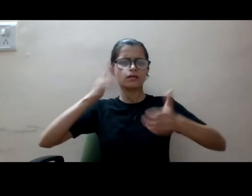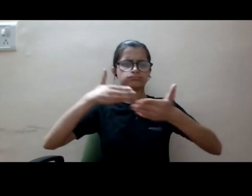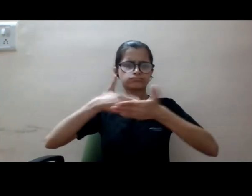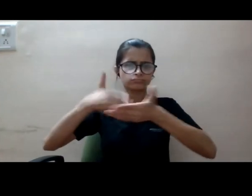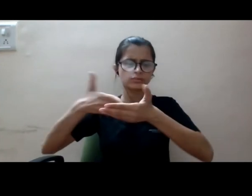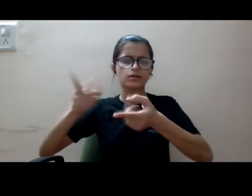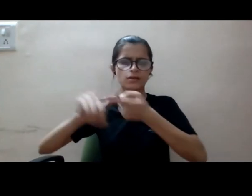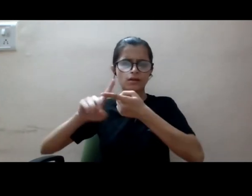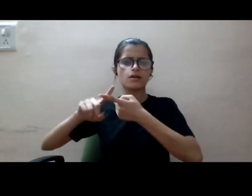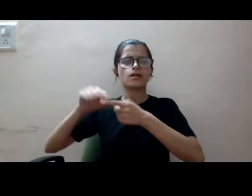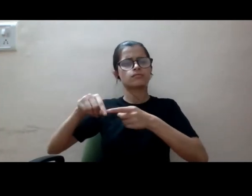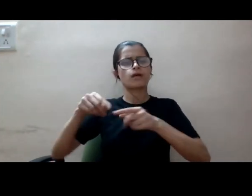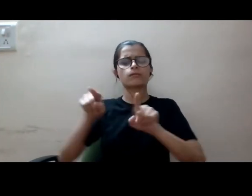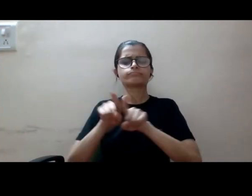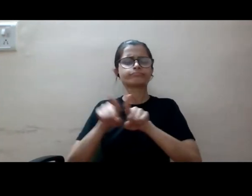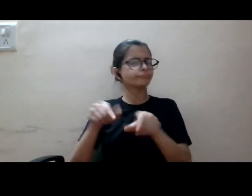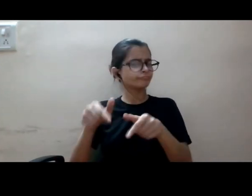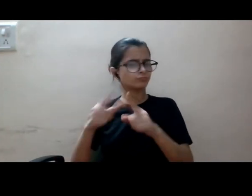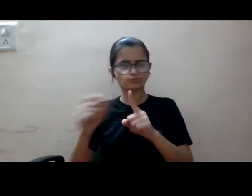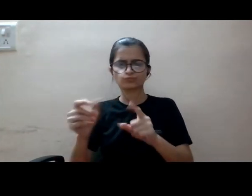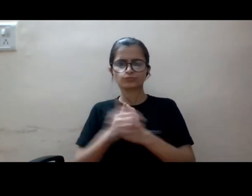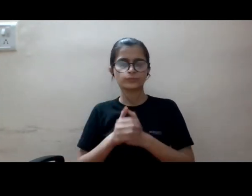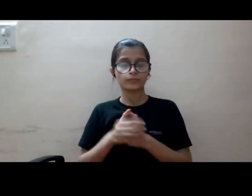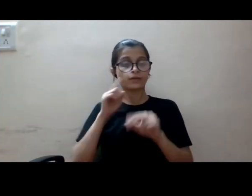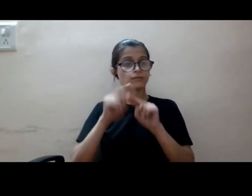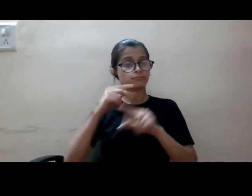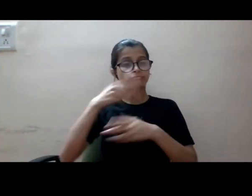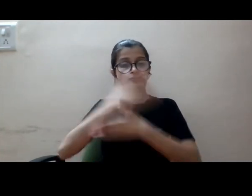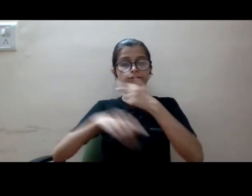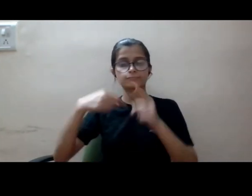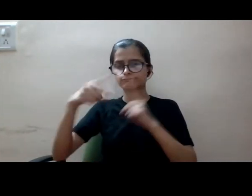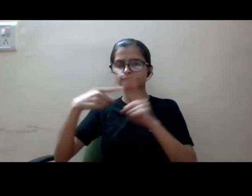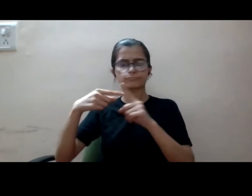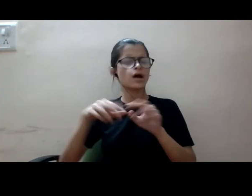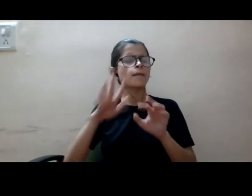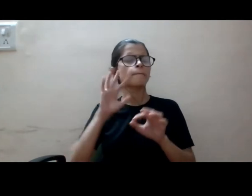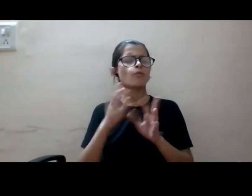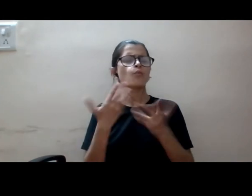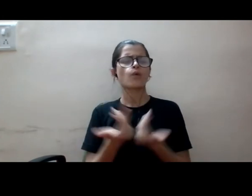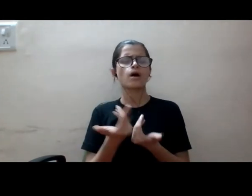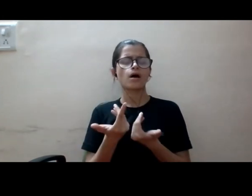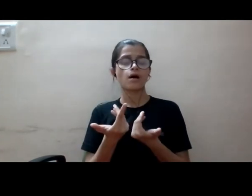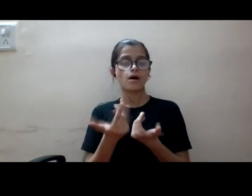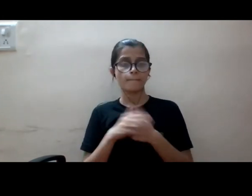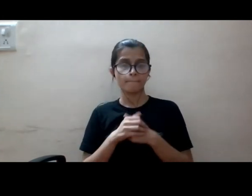apart. And so how we talk about the disabled really matters. You know,